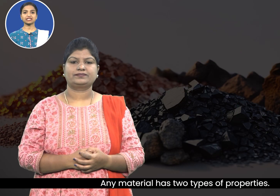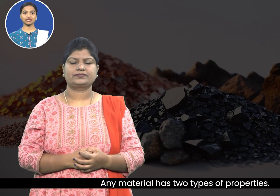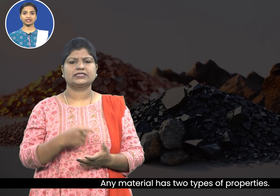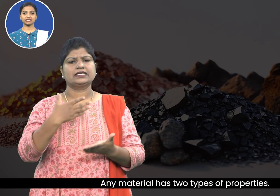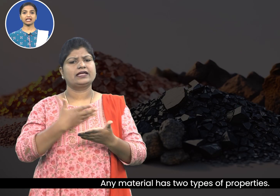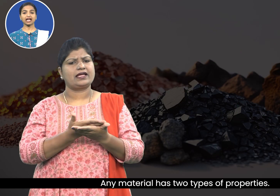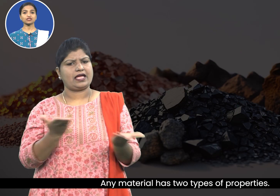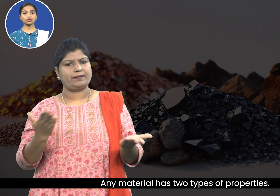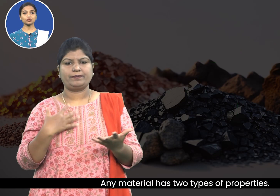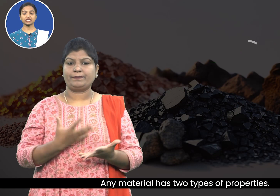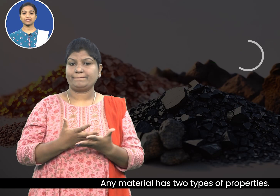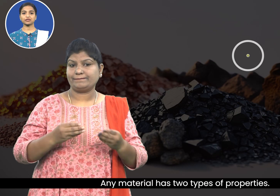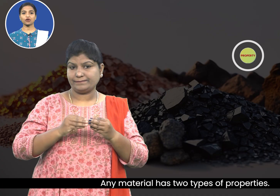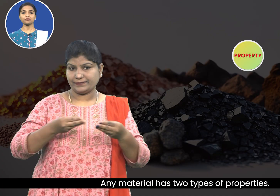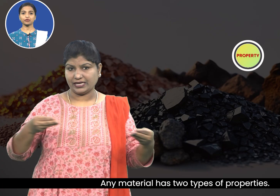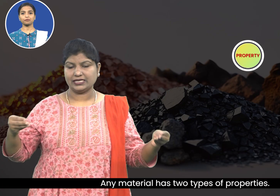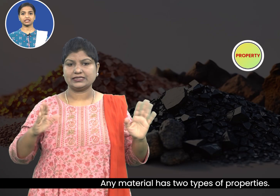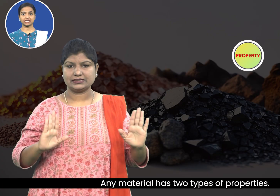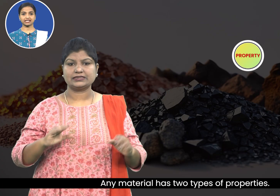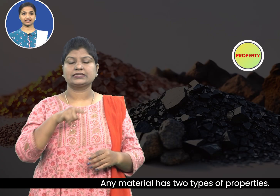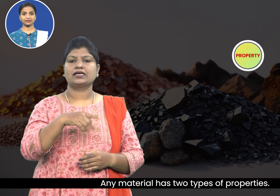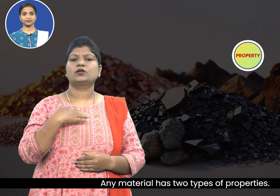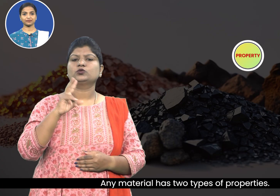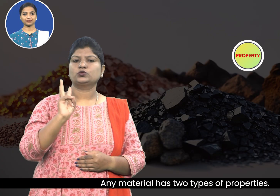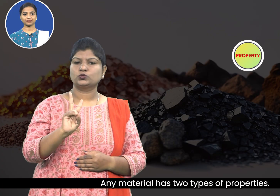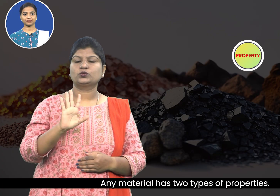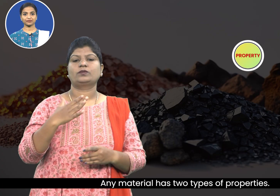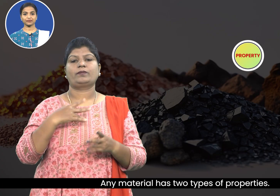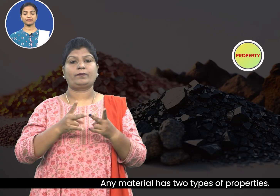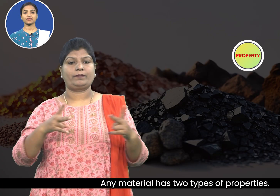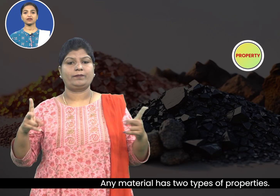Any material has two types of properties.